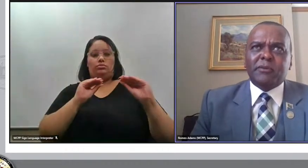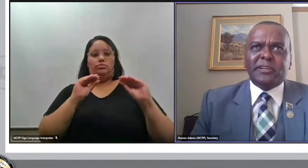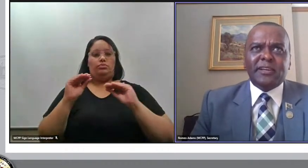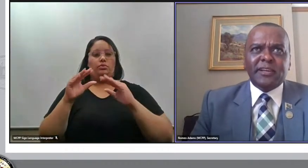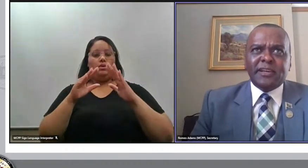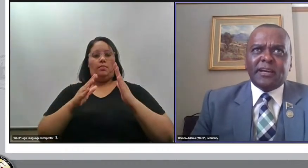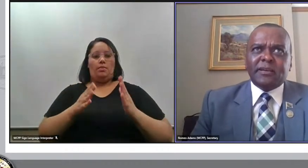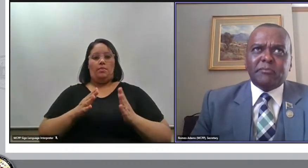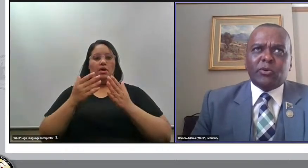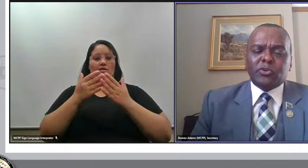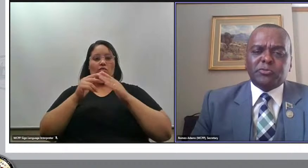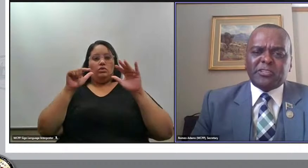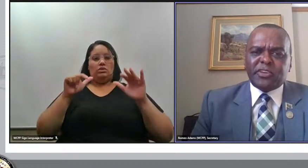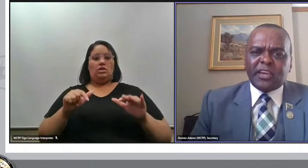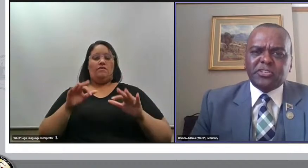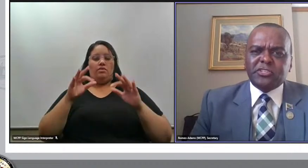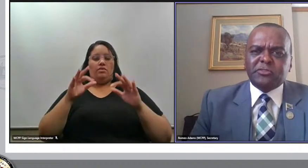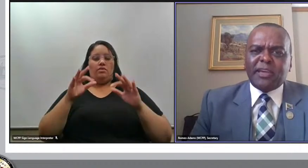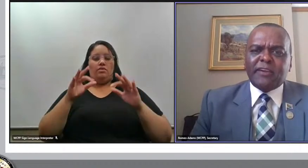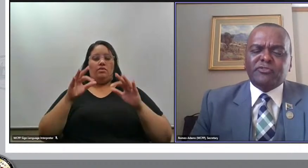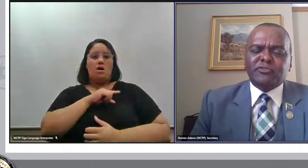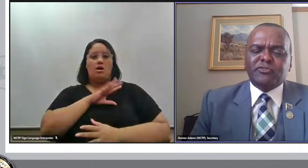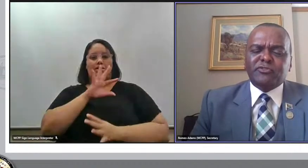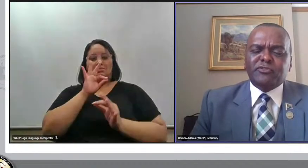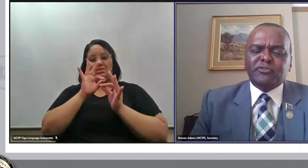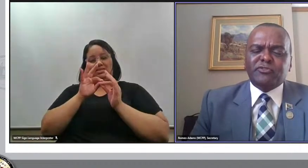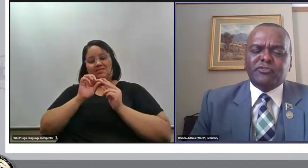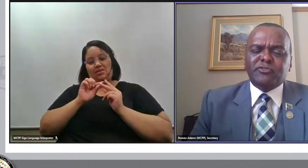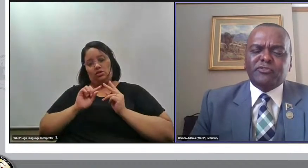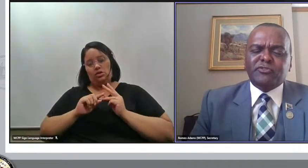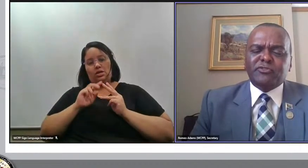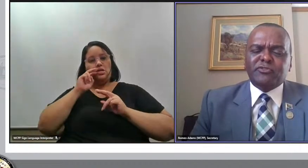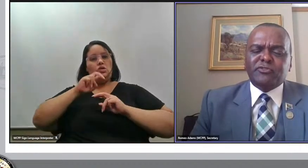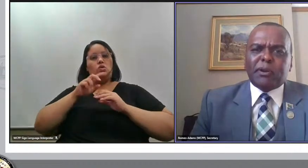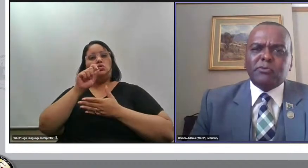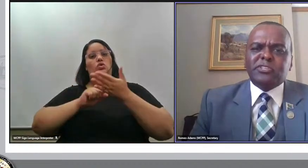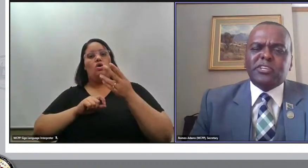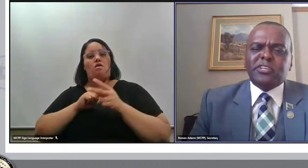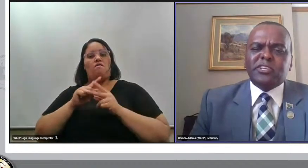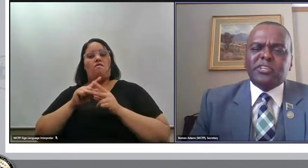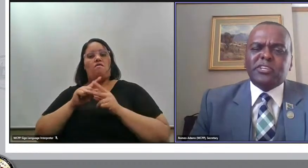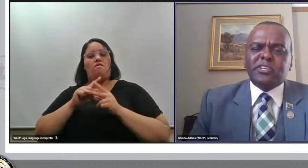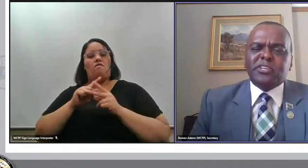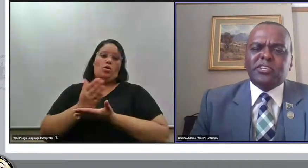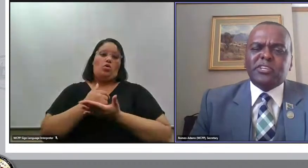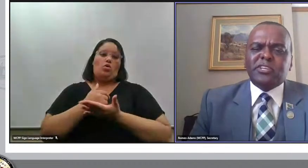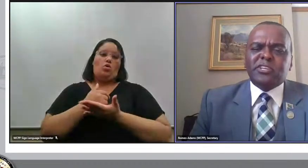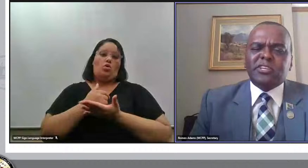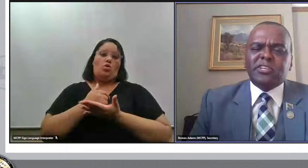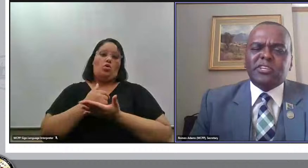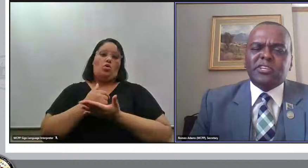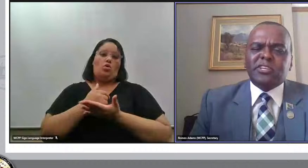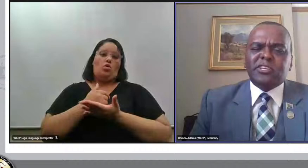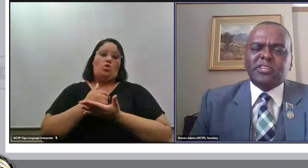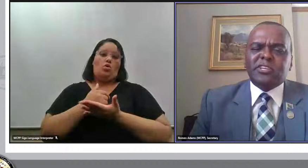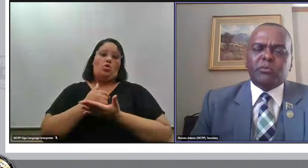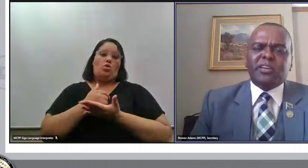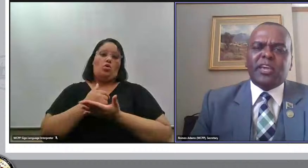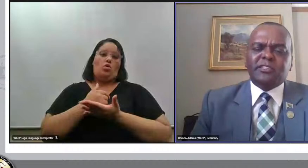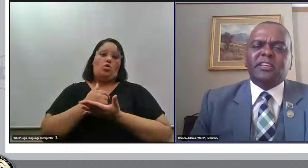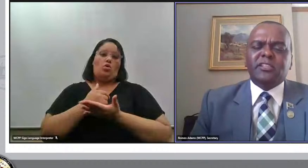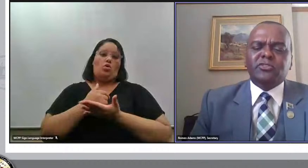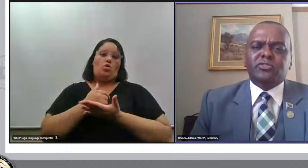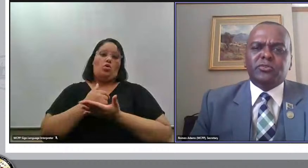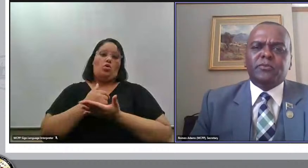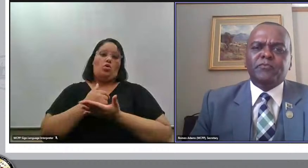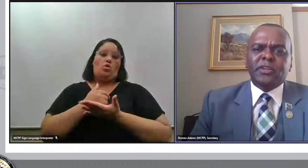seventh parliament, because specifications may have to be drafted, procurement processes would have to be followed so that we are ready when